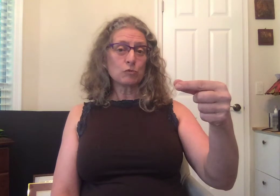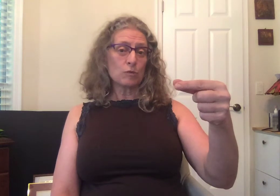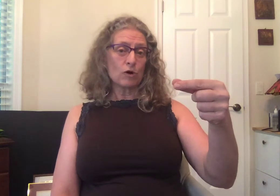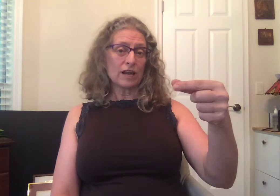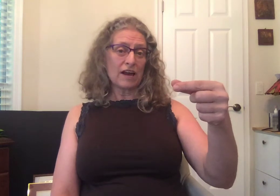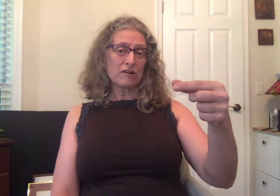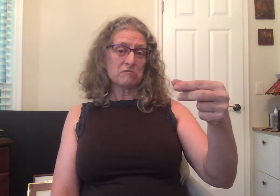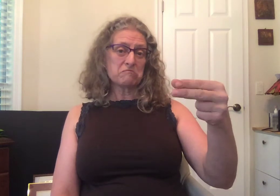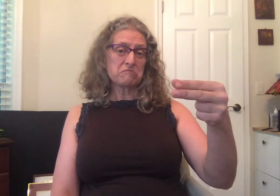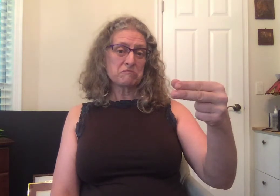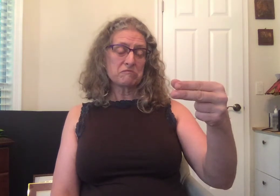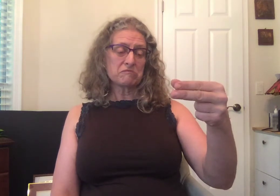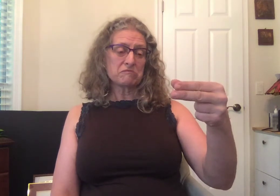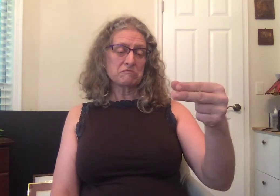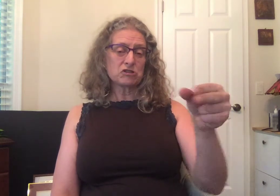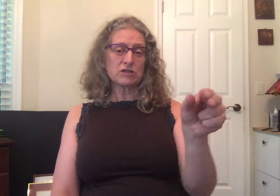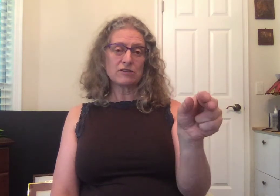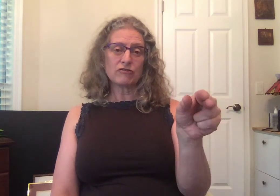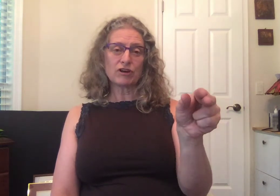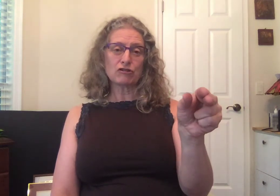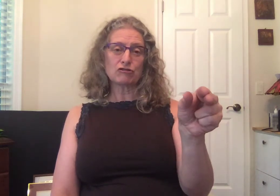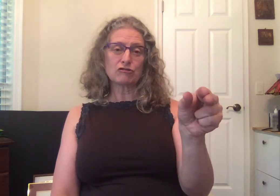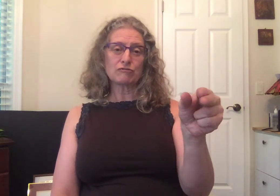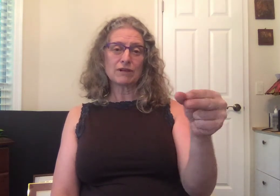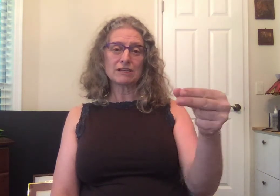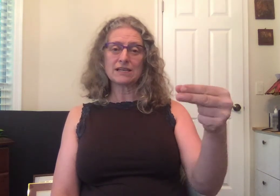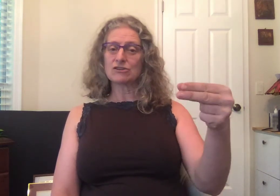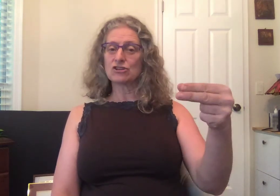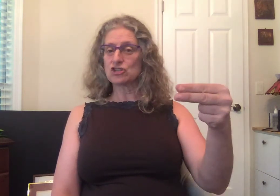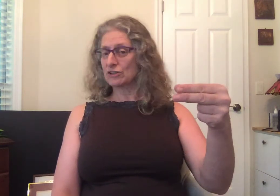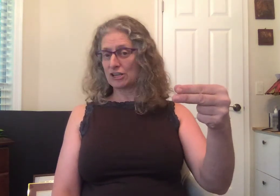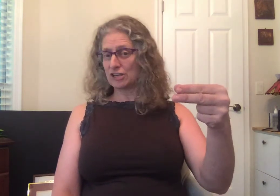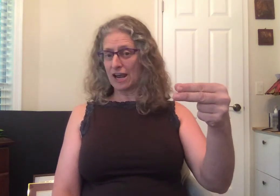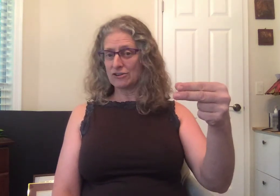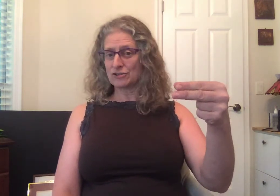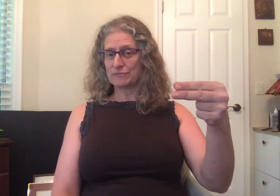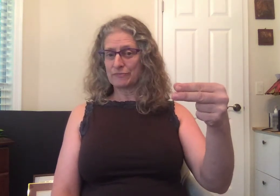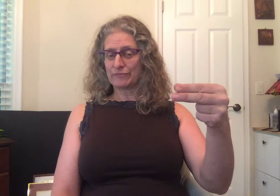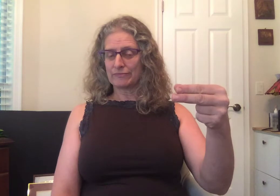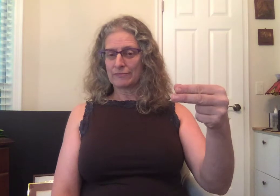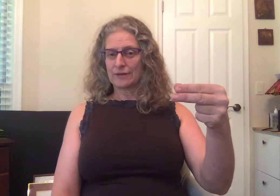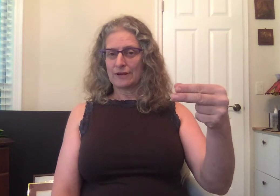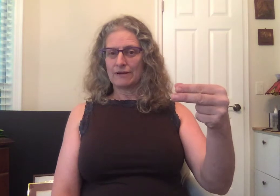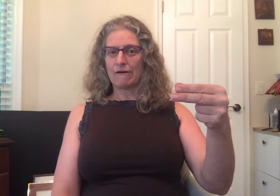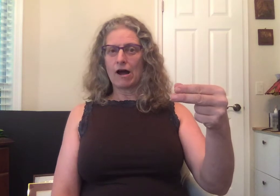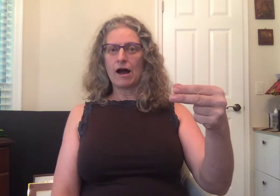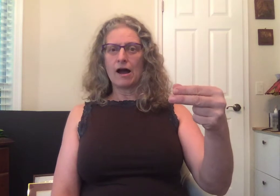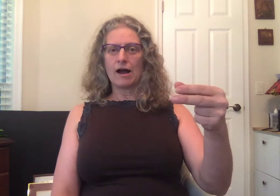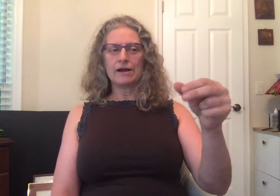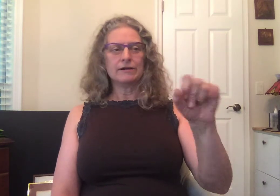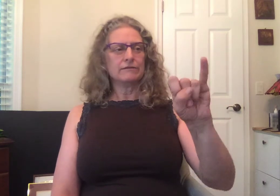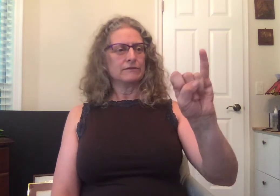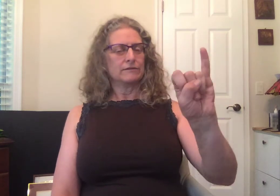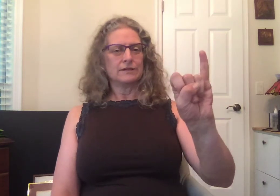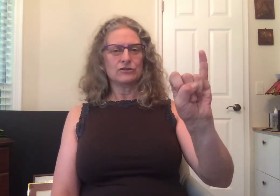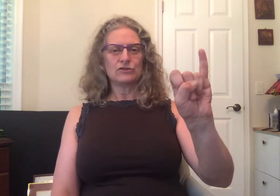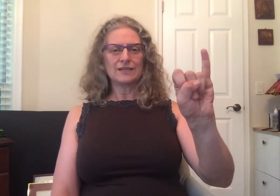more letter. His fingers. That's it. That's an H. Now, I is your